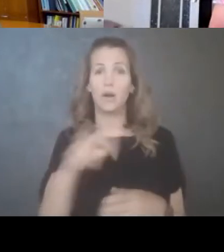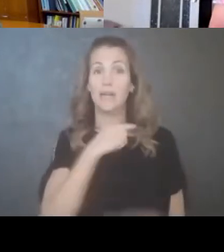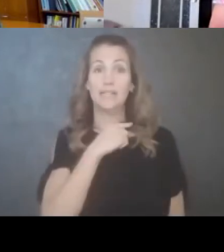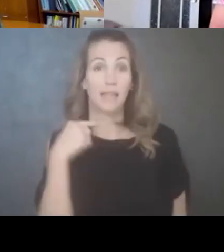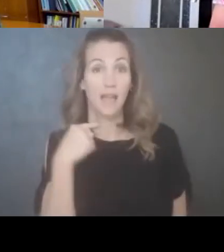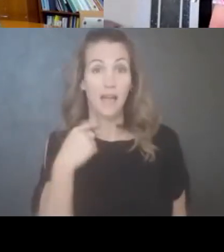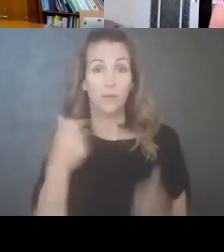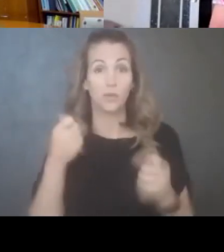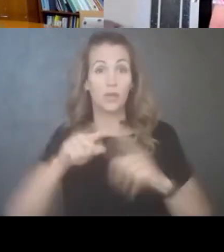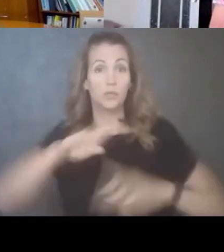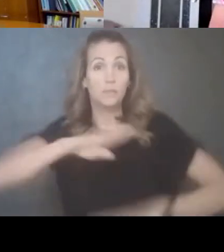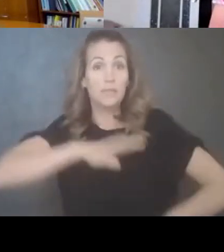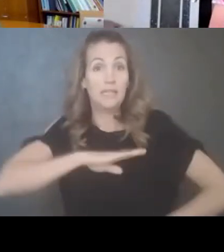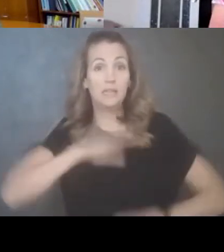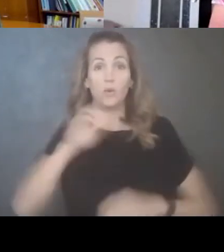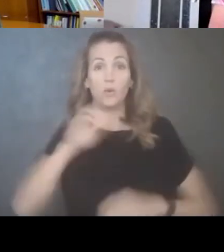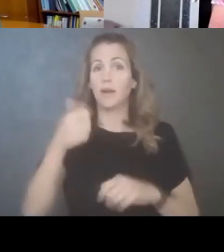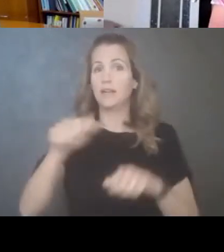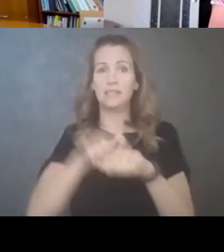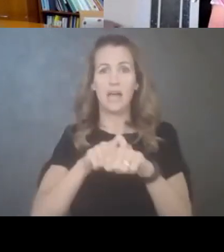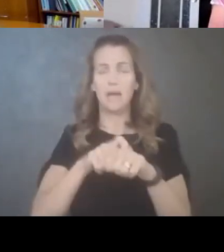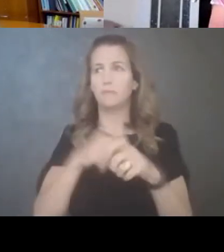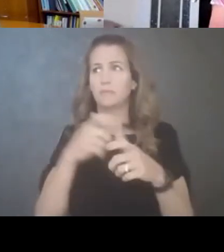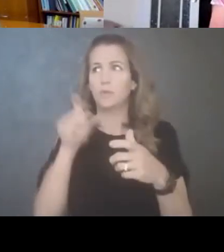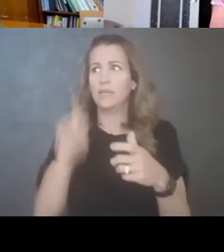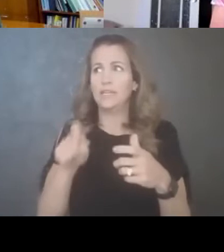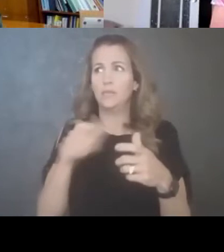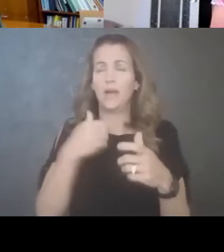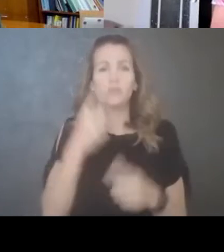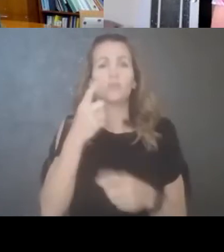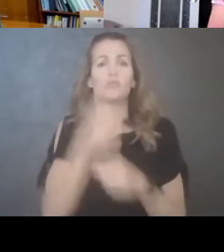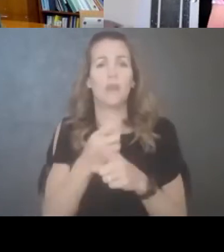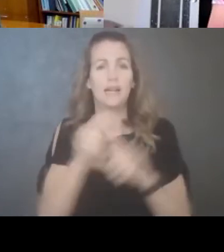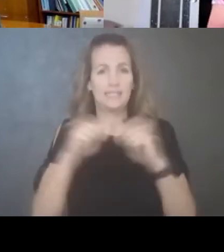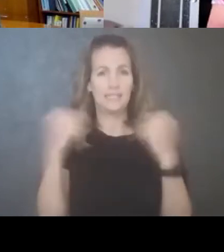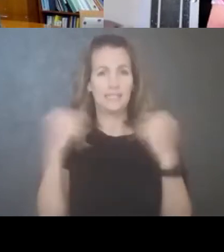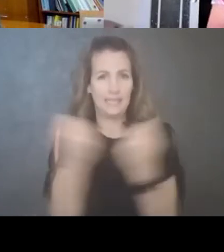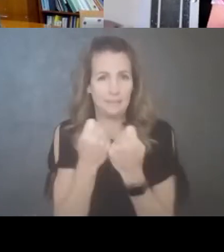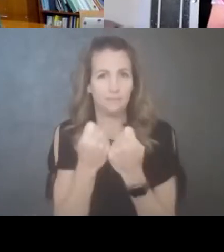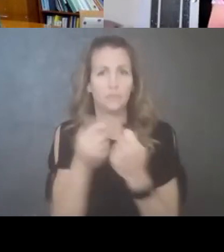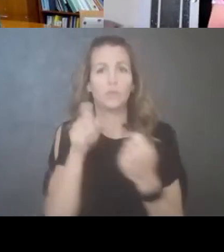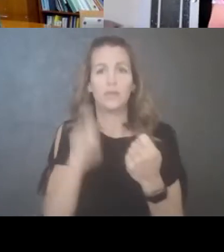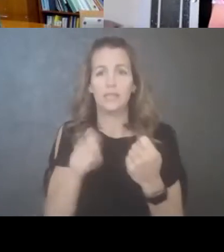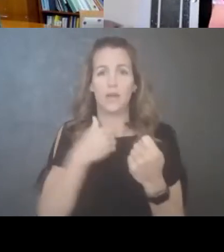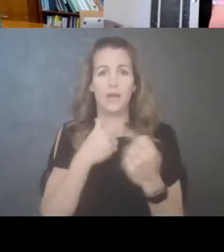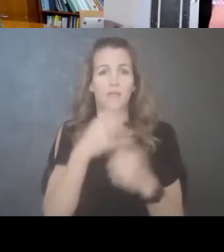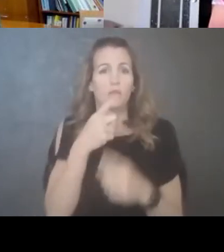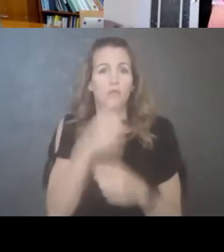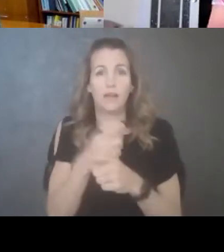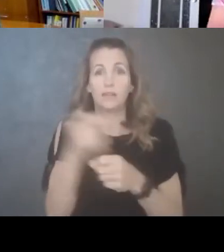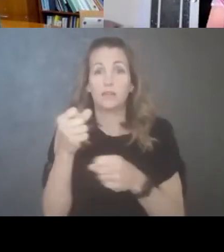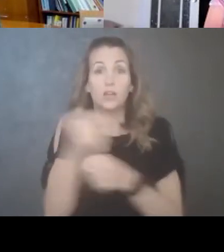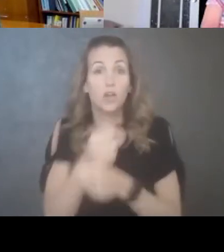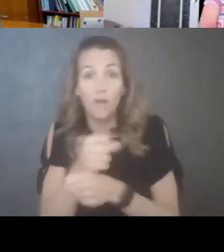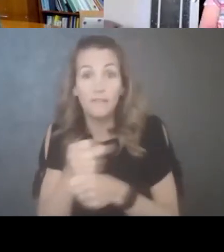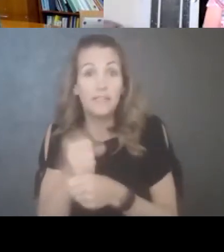to meet, or anytime we're trying to do something, we need to surround ourselves with the right team. As I said earlier, we need to surround ourselves with those coffee beans, and we need to